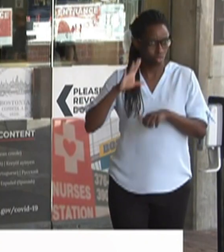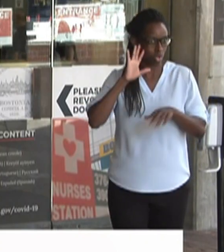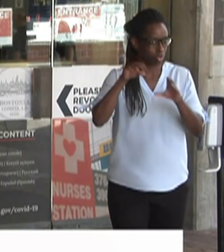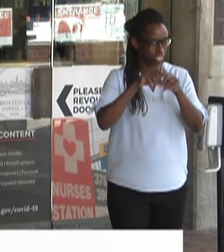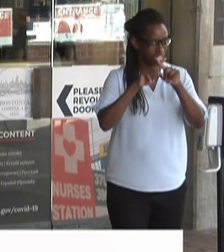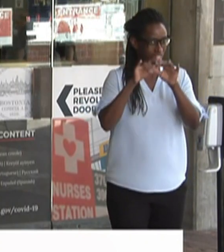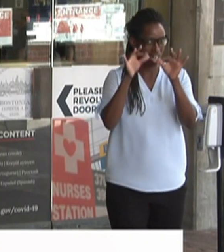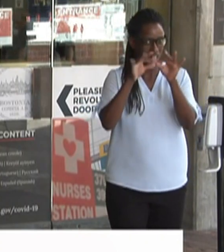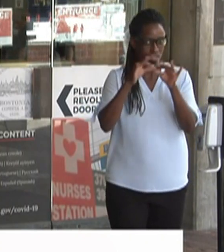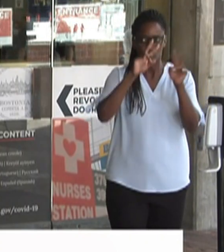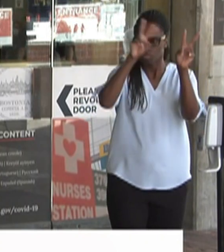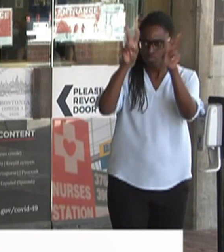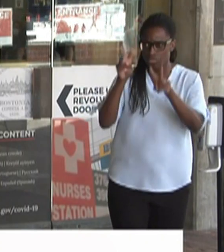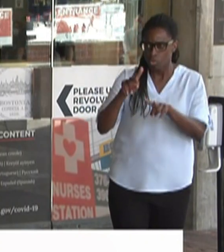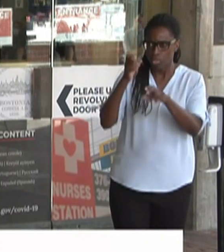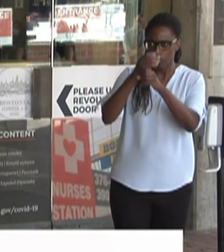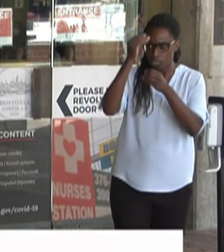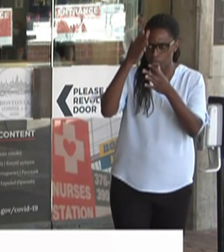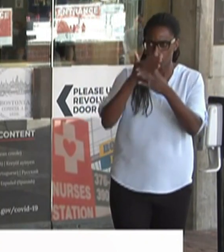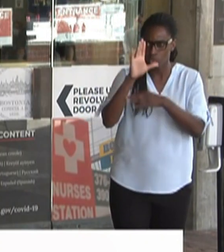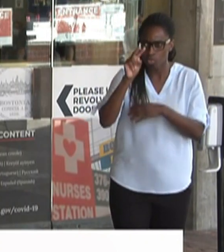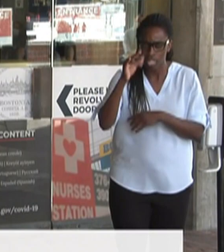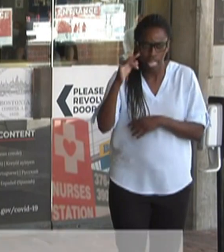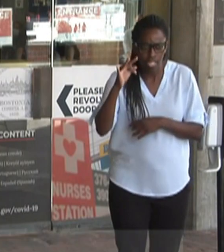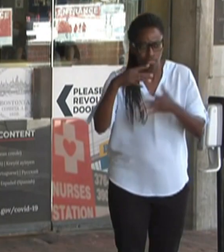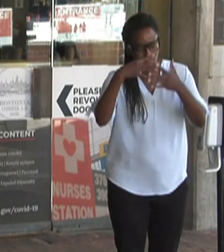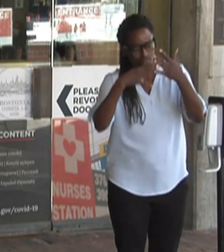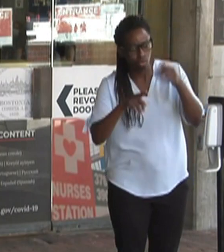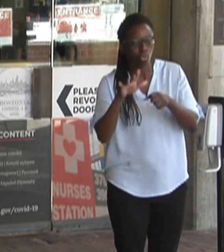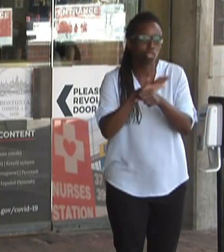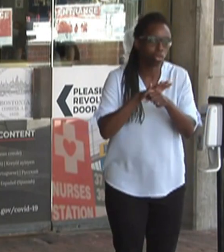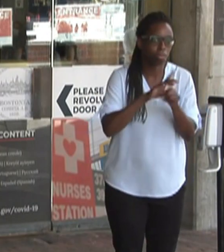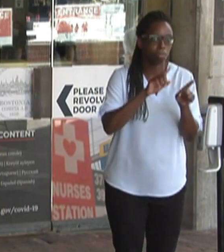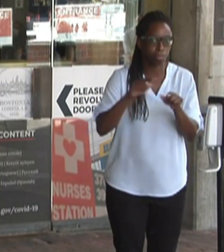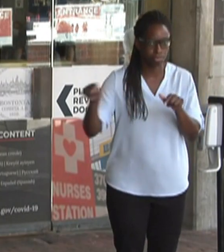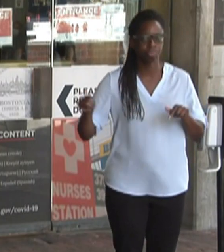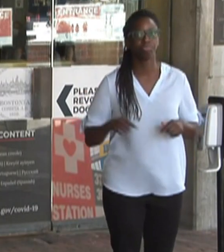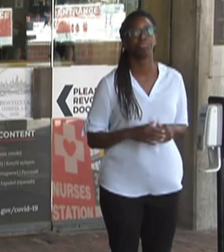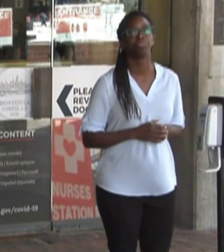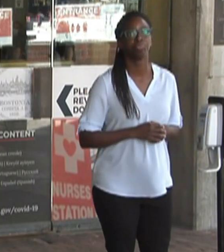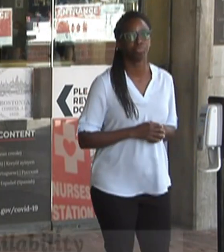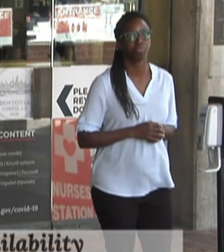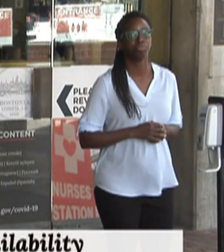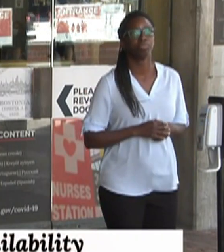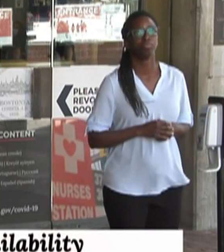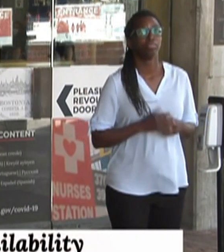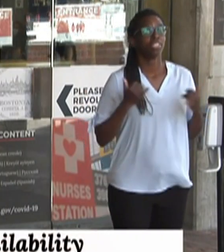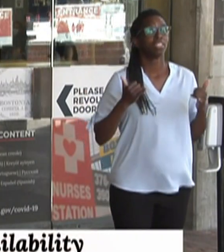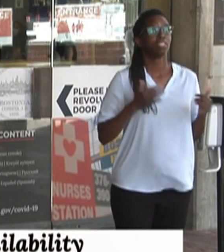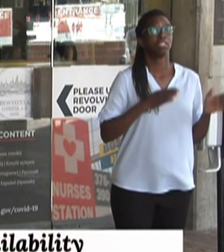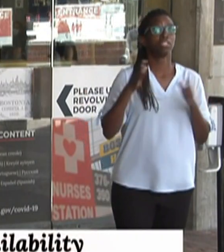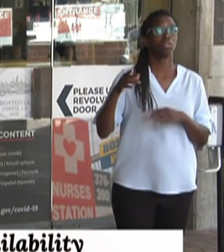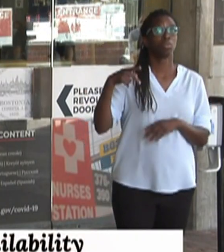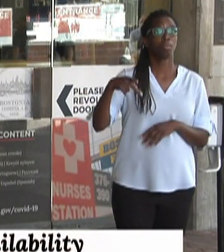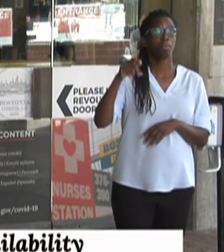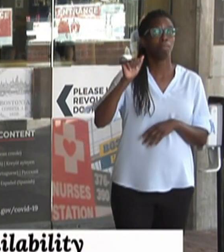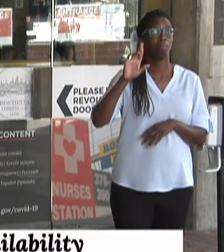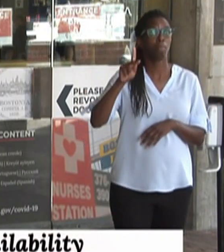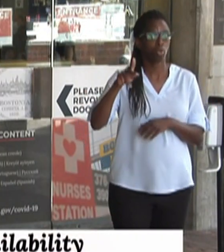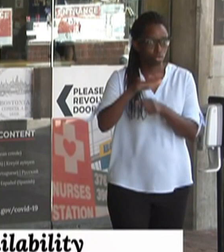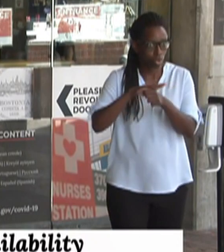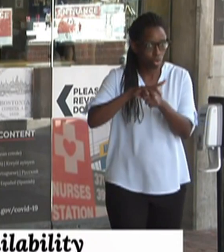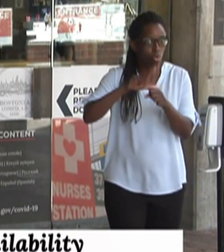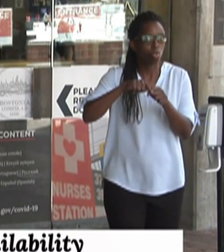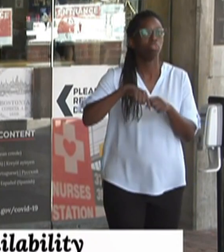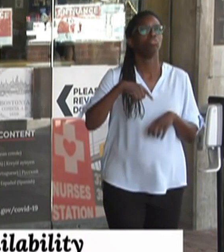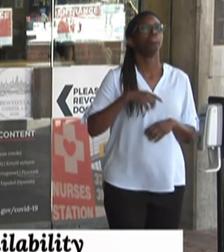follow the guidelines that have been laid out by the City of Boston, by the Parks Department. We're distributing care kits and talking with residents and